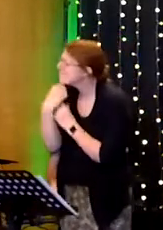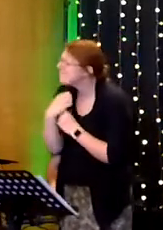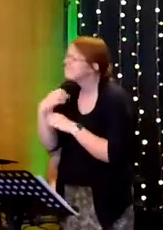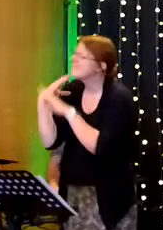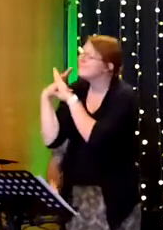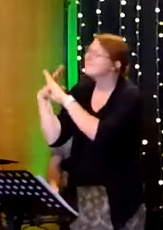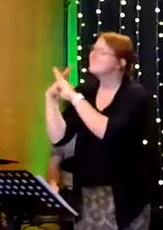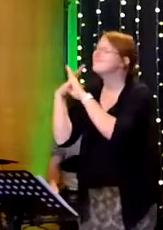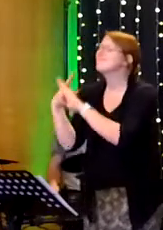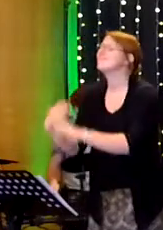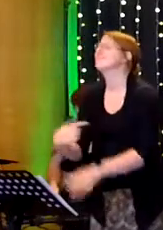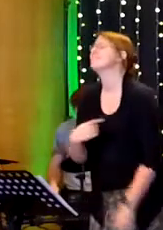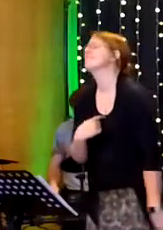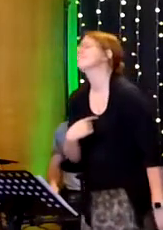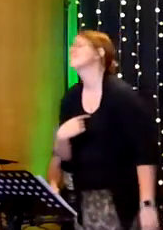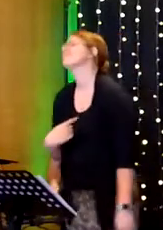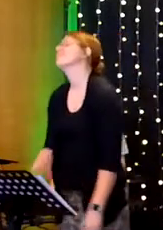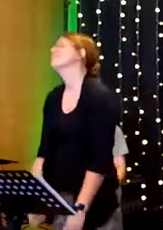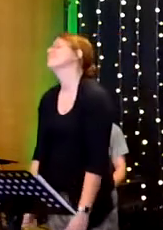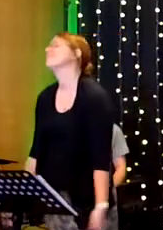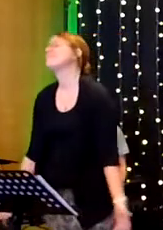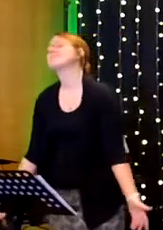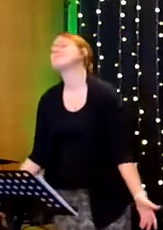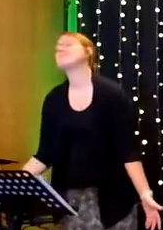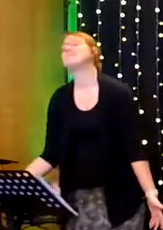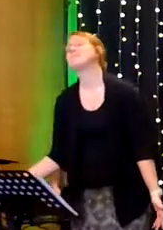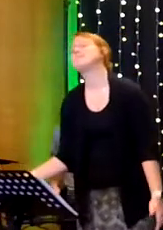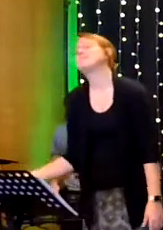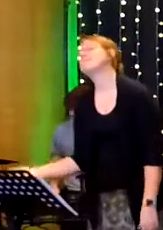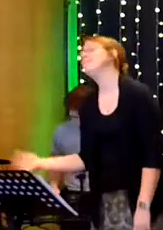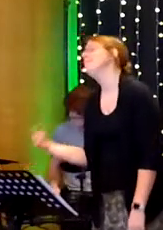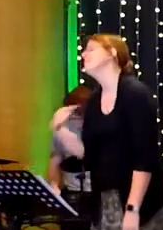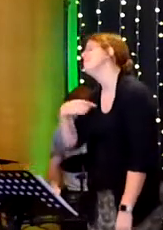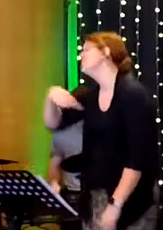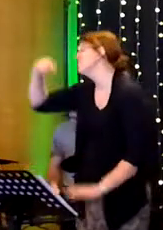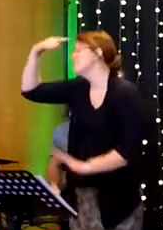I am a child of God.